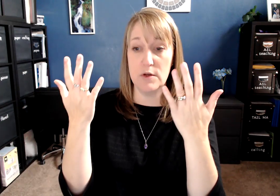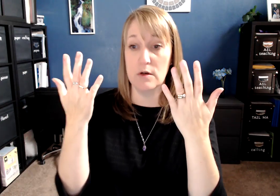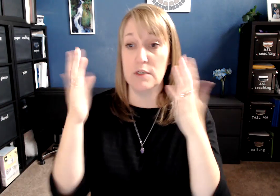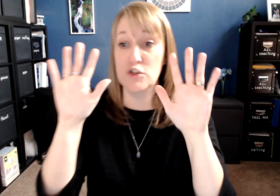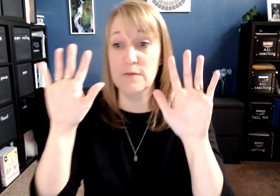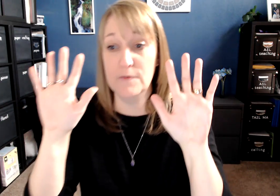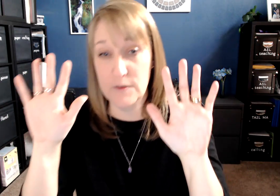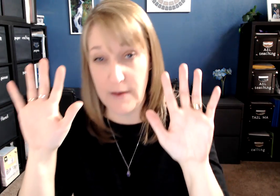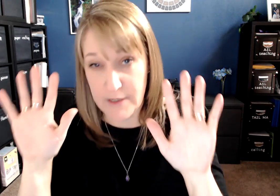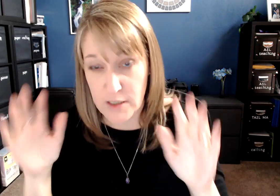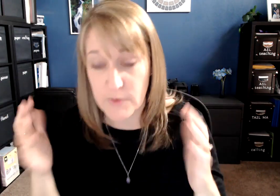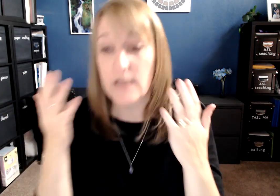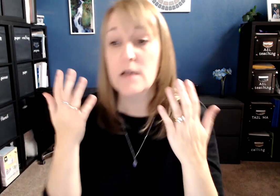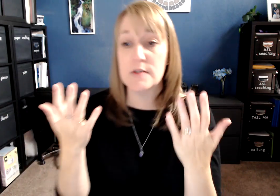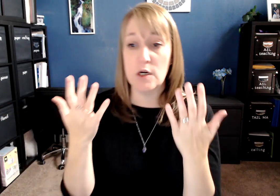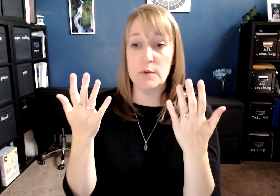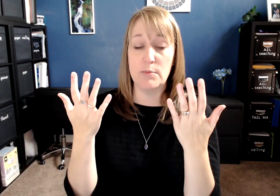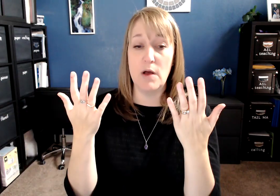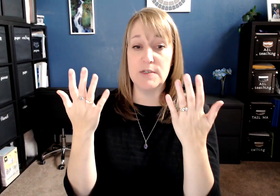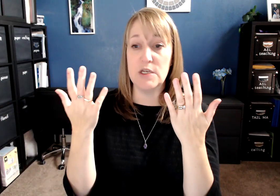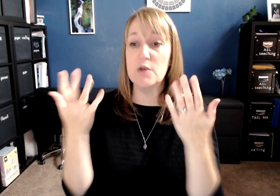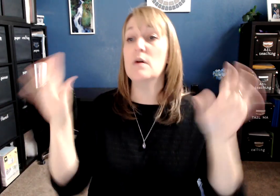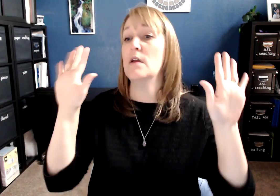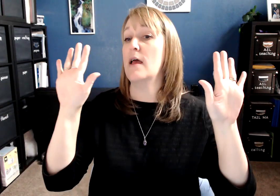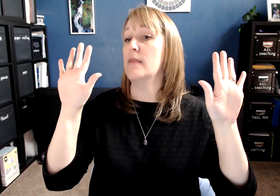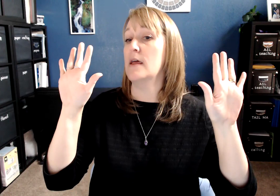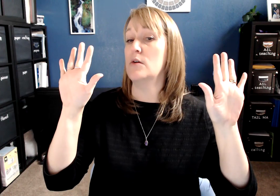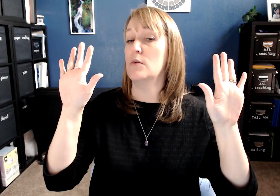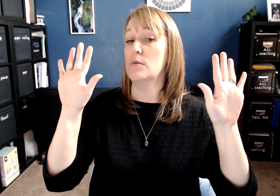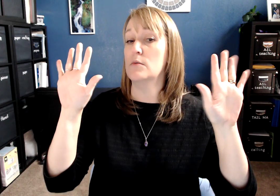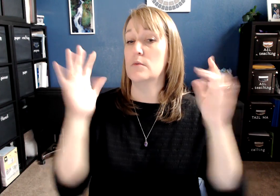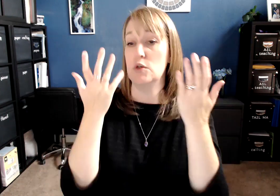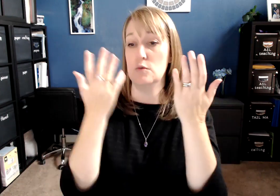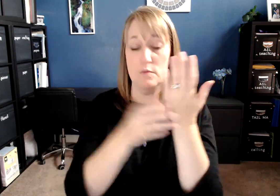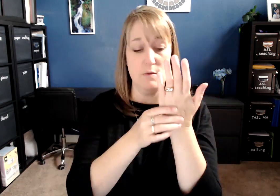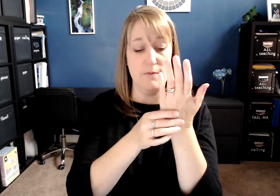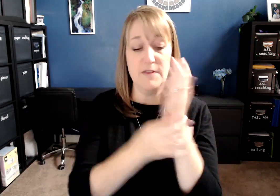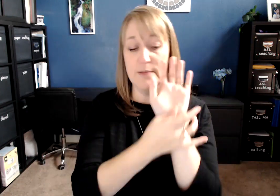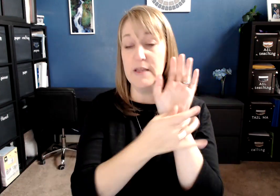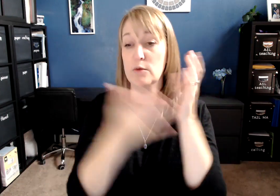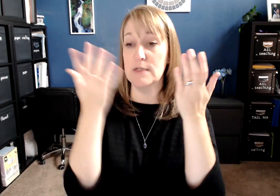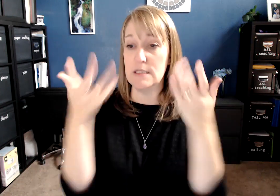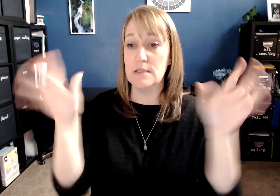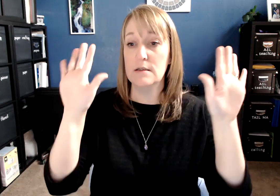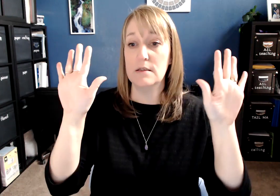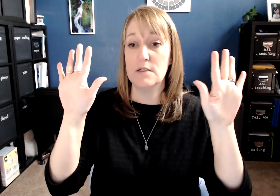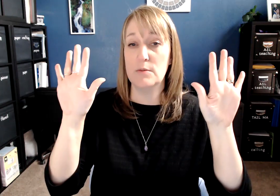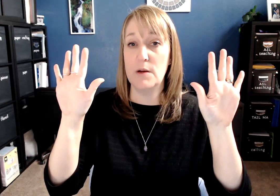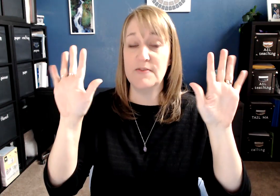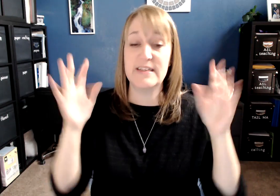your two five handshapes, right? Start with your palms to you. And then you flip in the wrist till your palms face